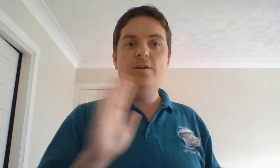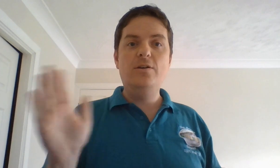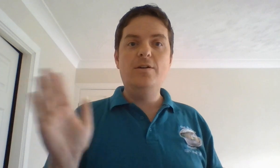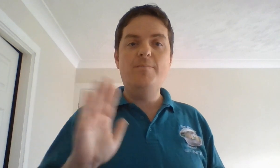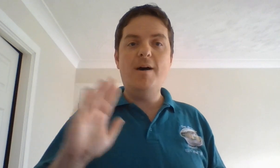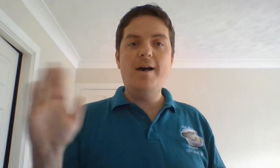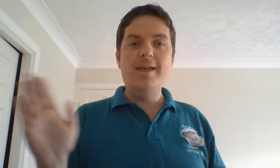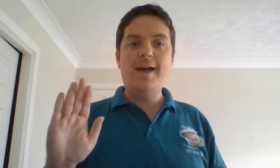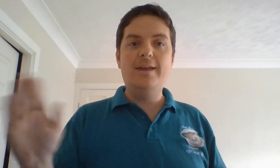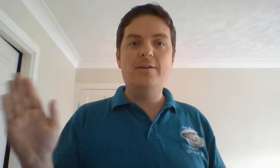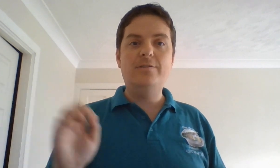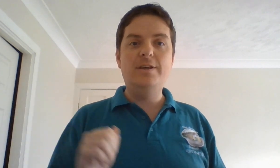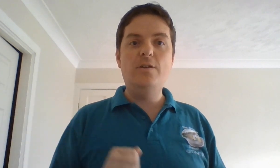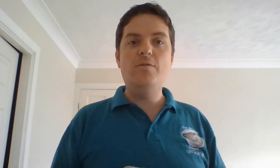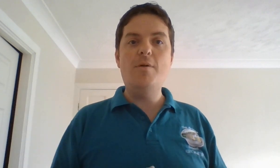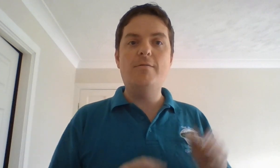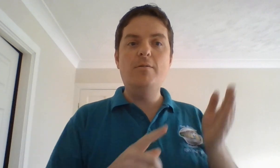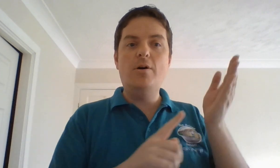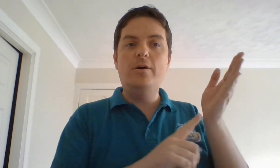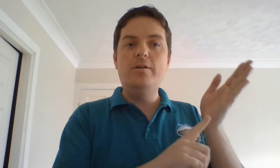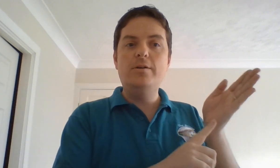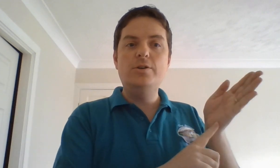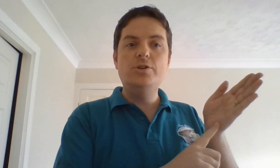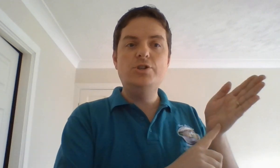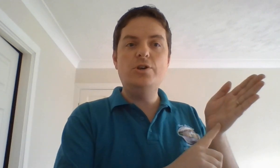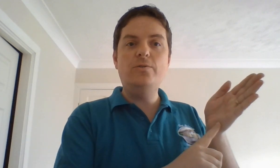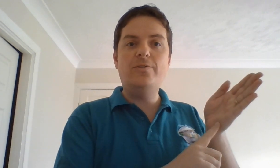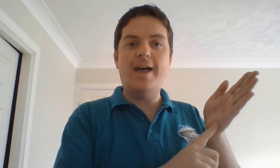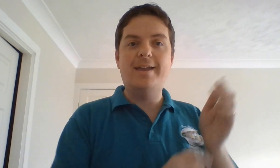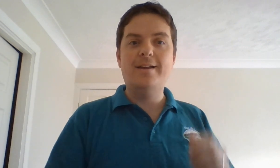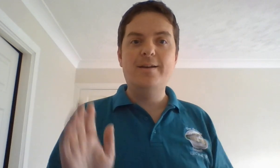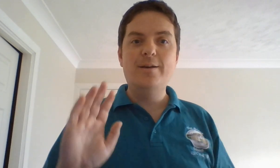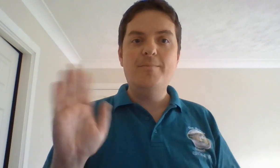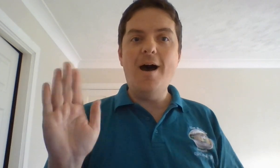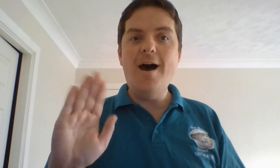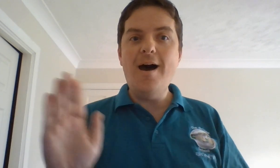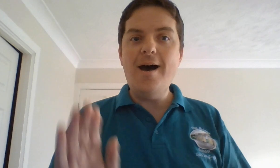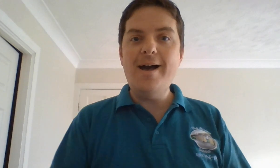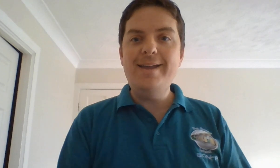goodbye and I'll see you tomorrow on Tuesday. Bye. Bye. time.